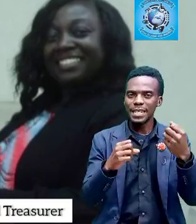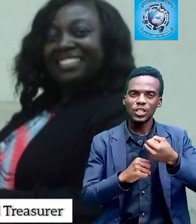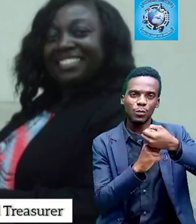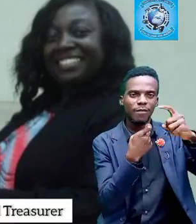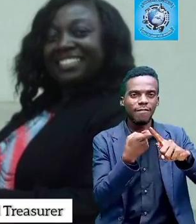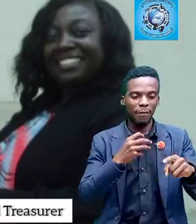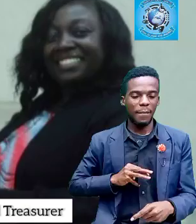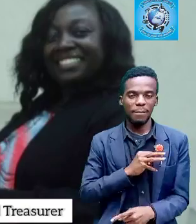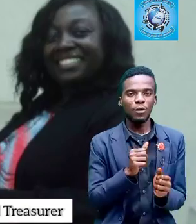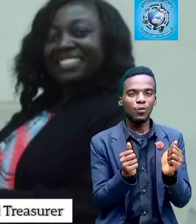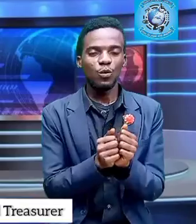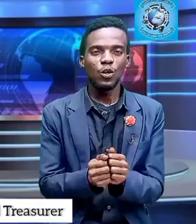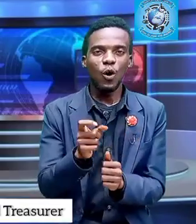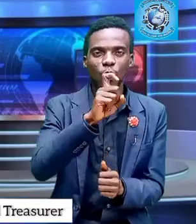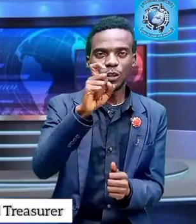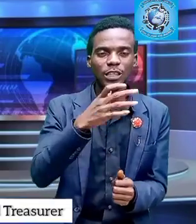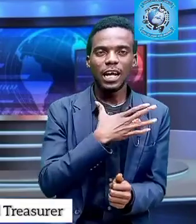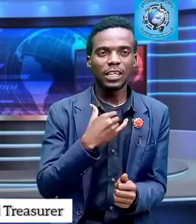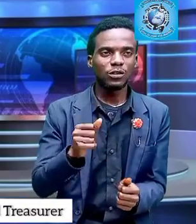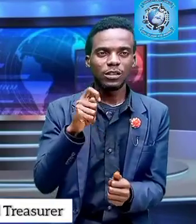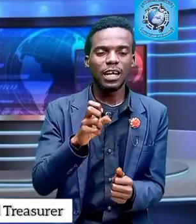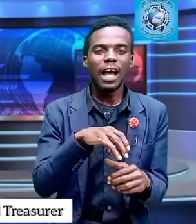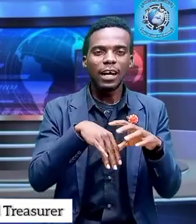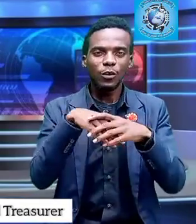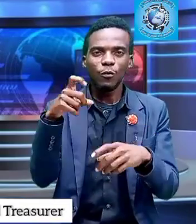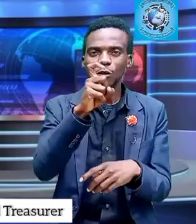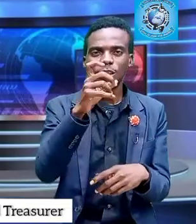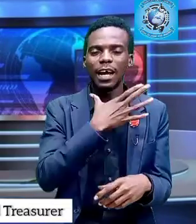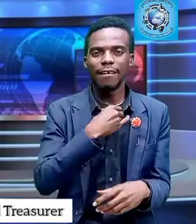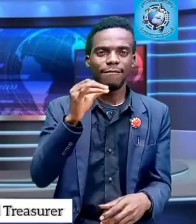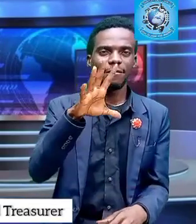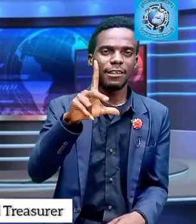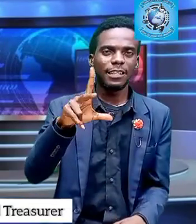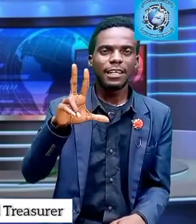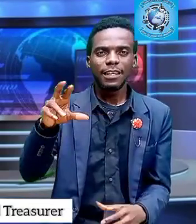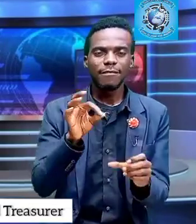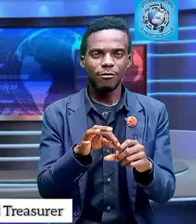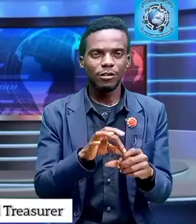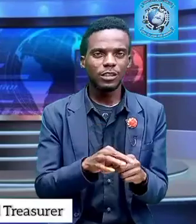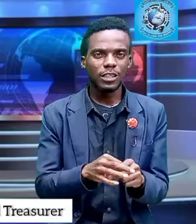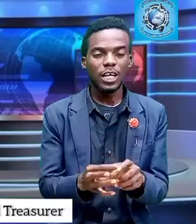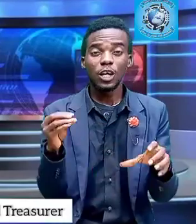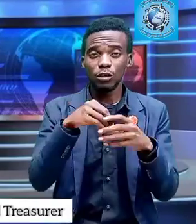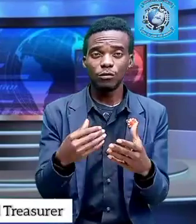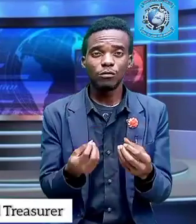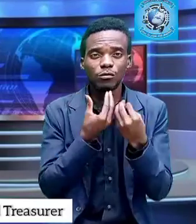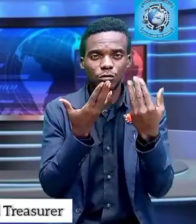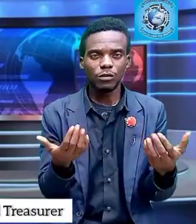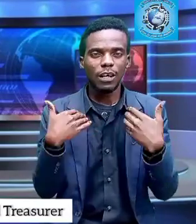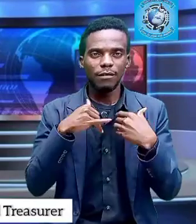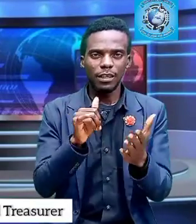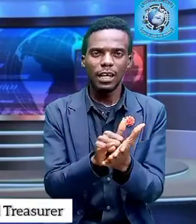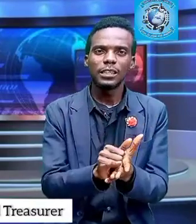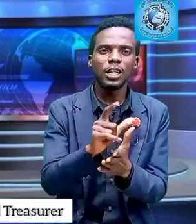members with 129 votes out of 153 votes. Inclusive News reports that Leos Auta was